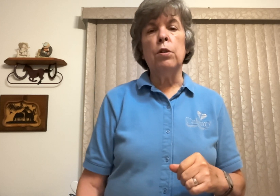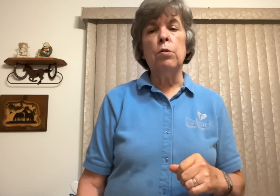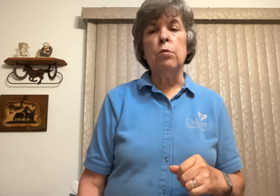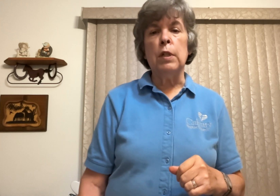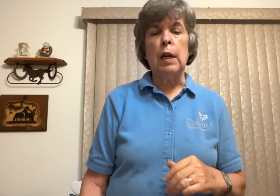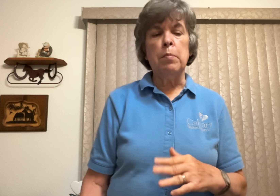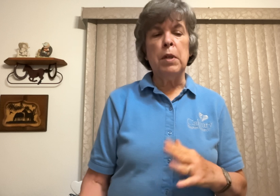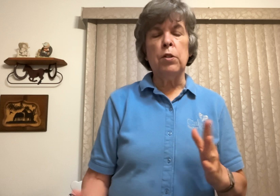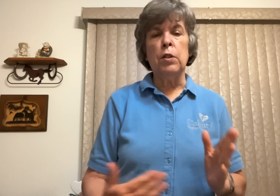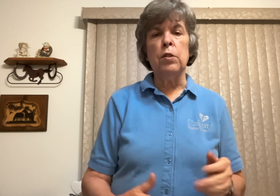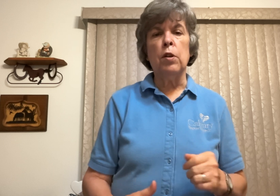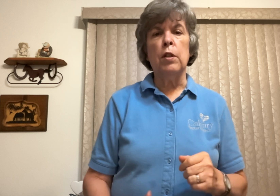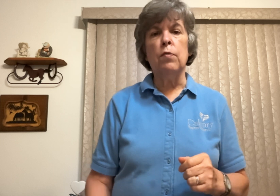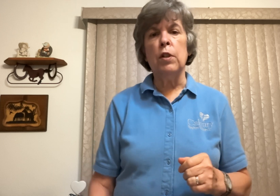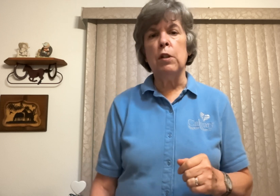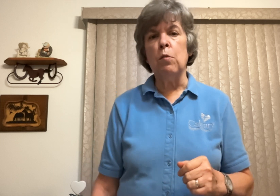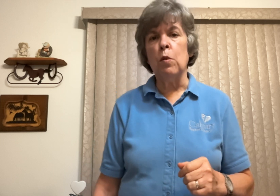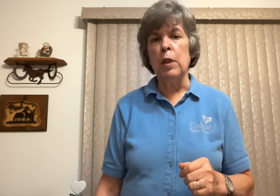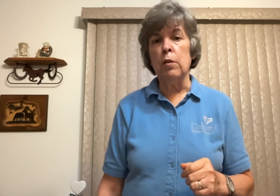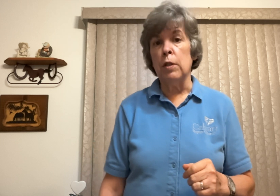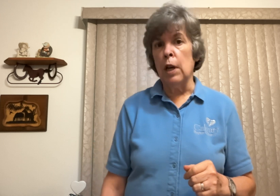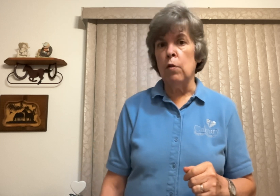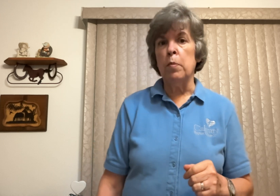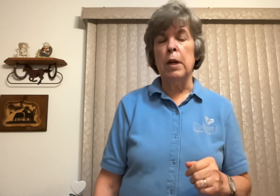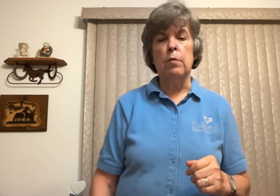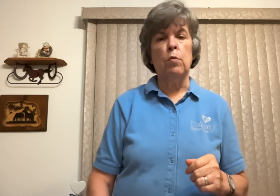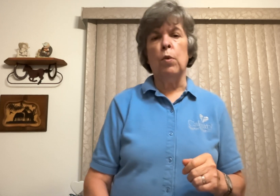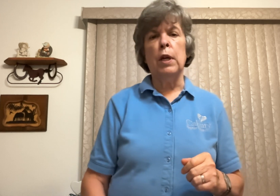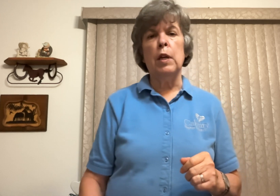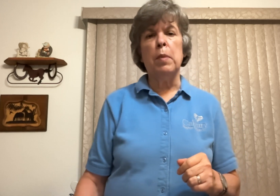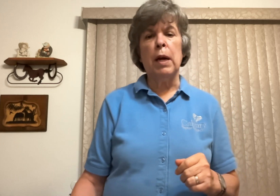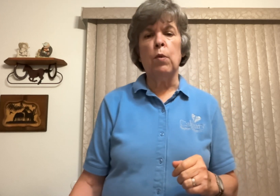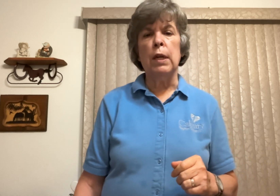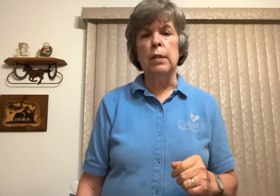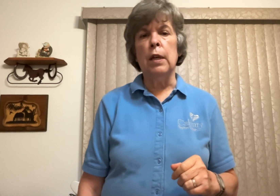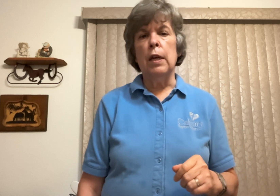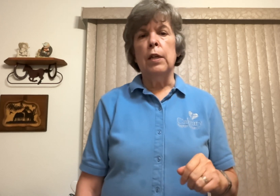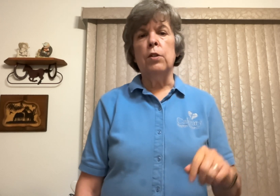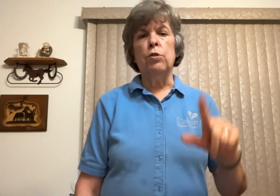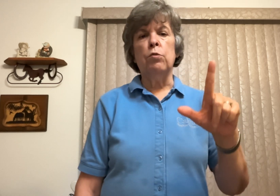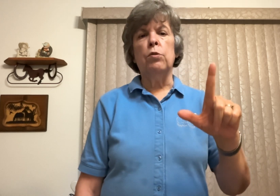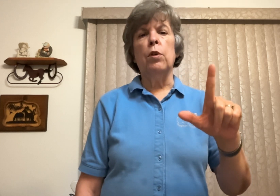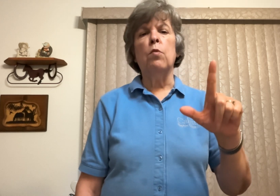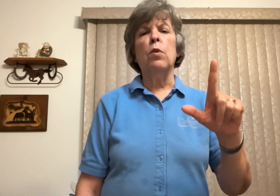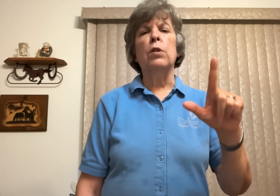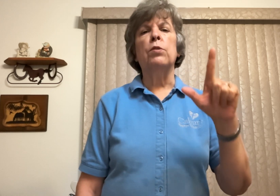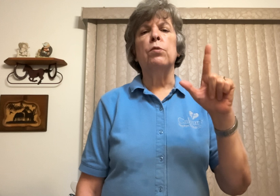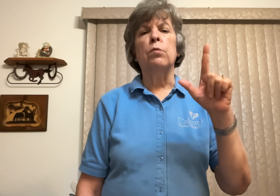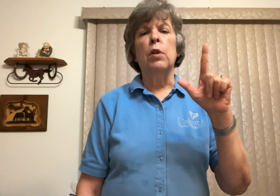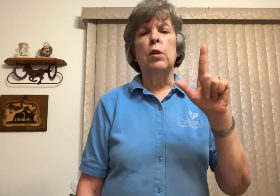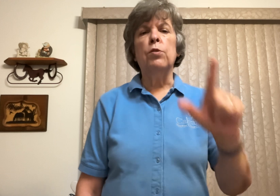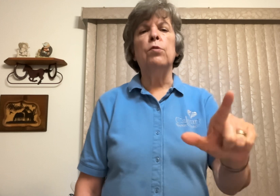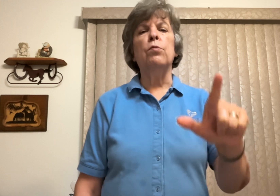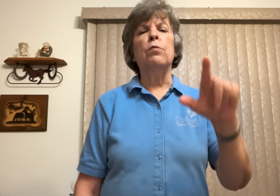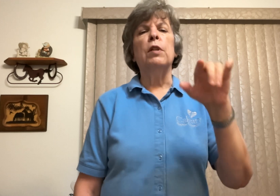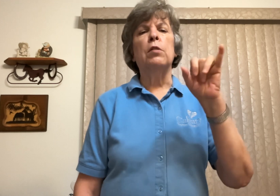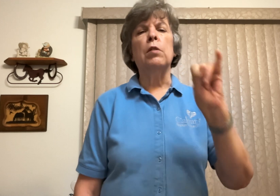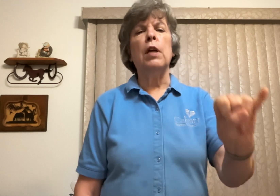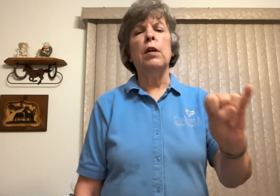also, and I mentioned this on the video where we learned the alphabet way back when, is you don't want to do each letter